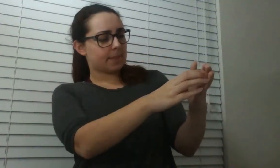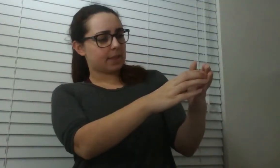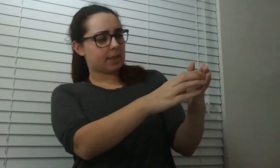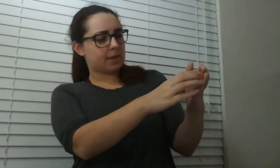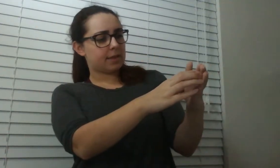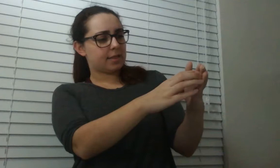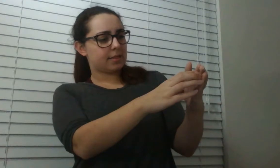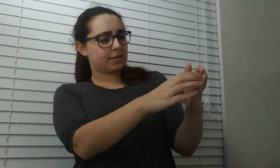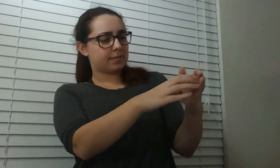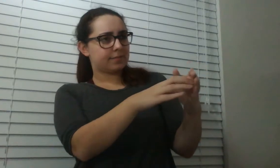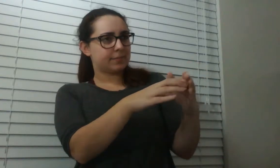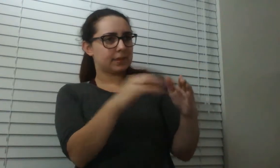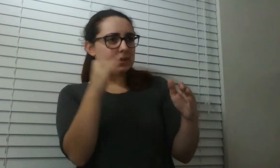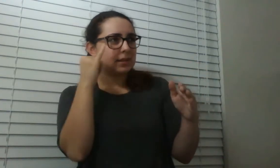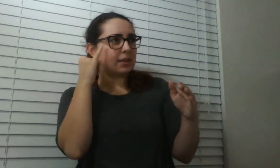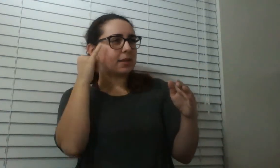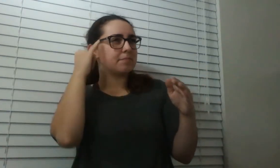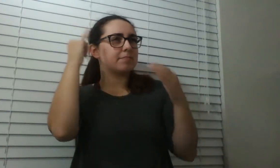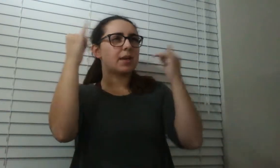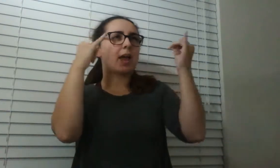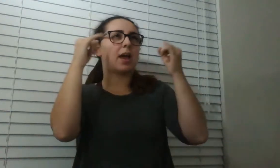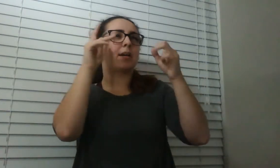feet and the people and the sounds that they would make.